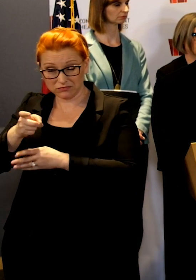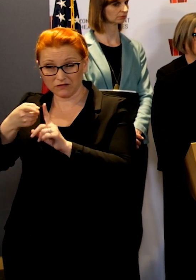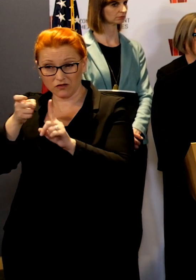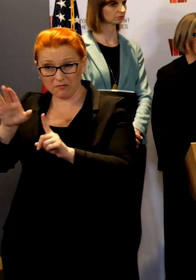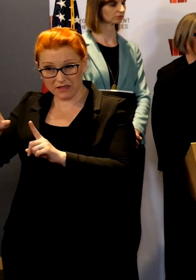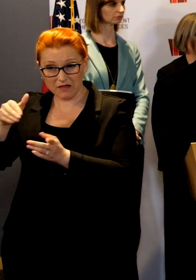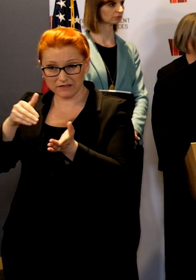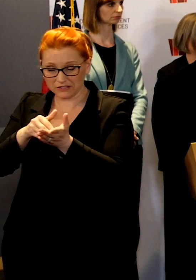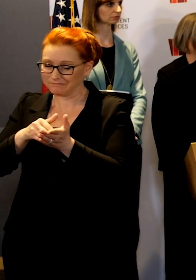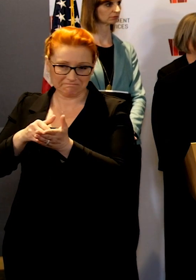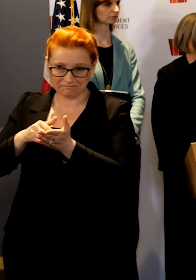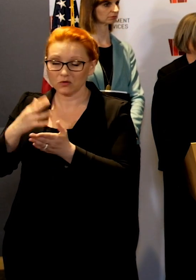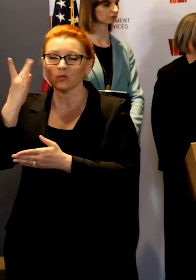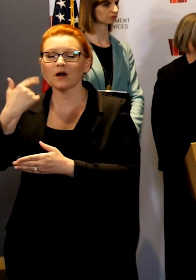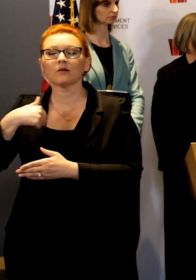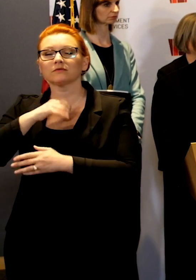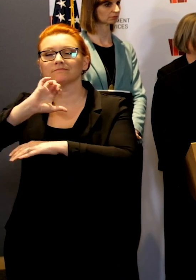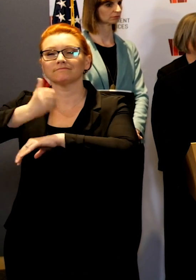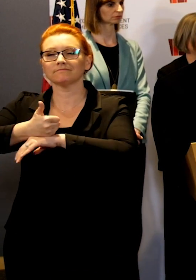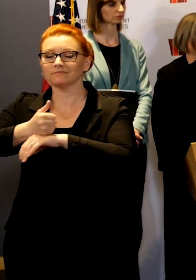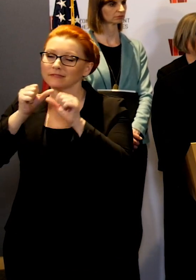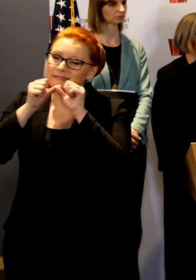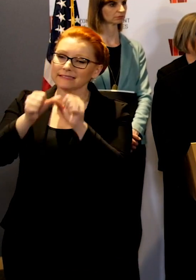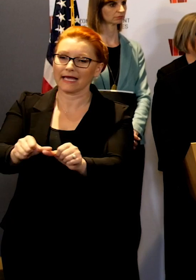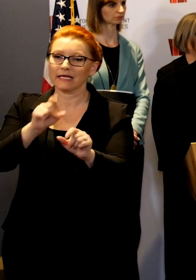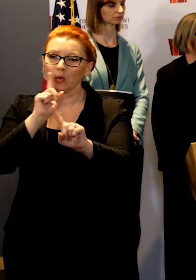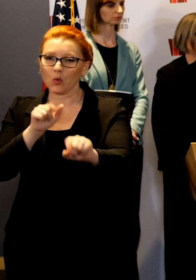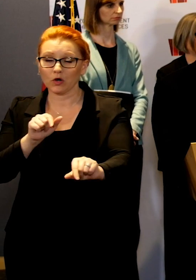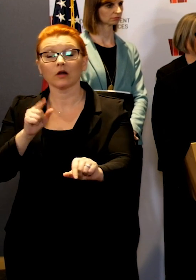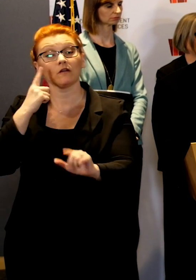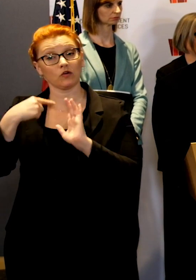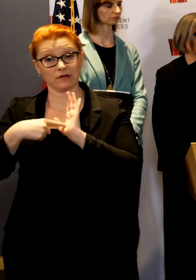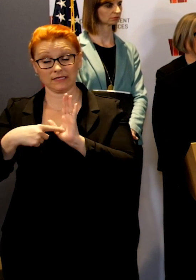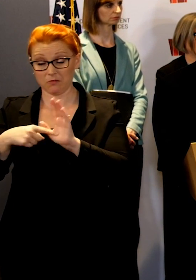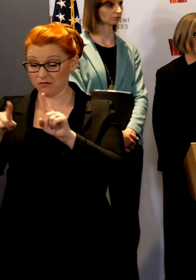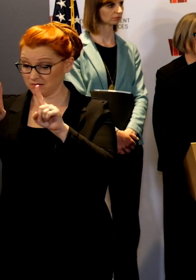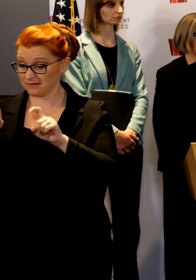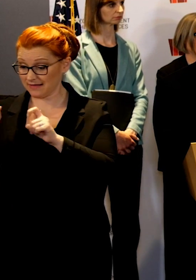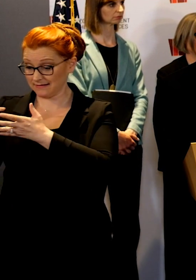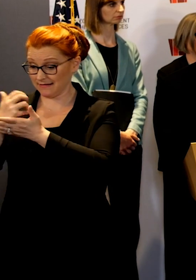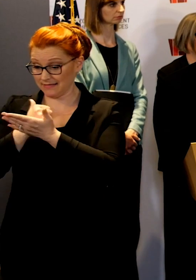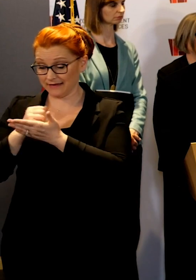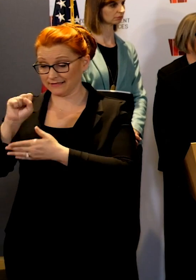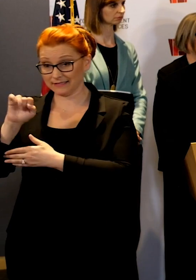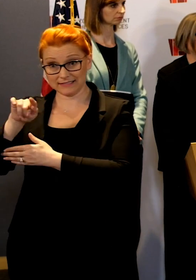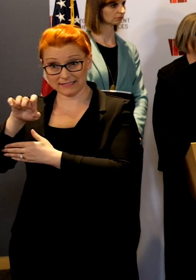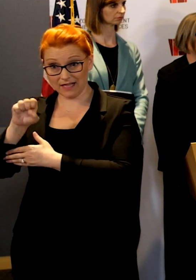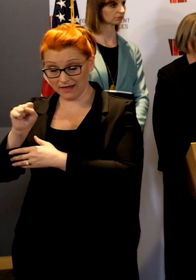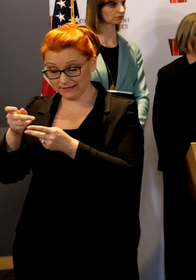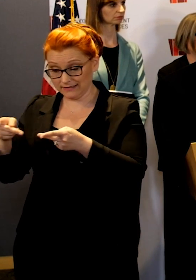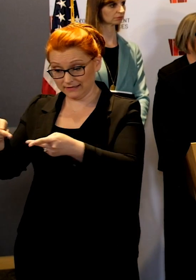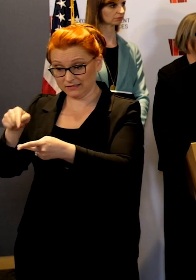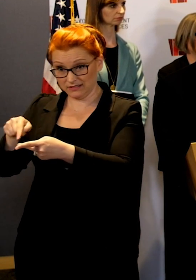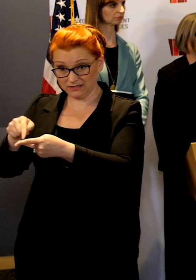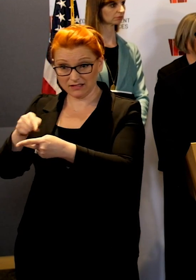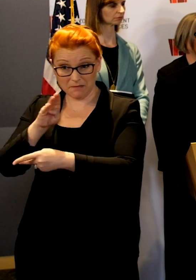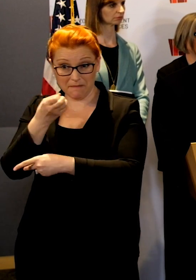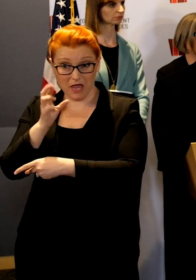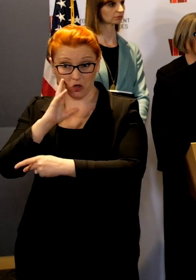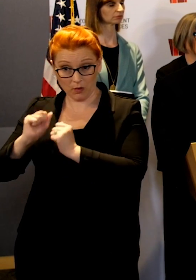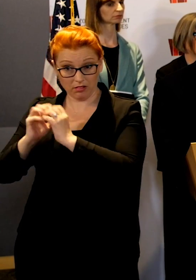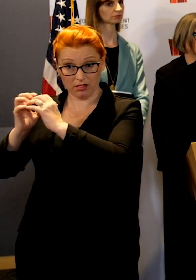statewide standing order. So if, for example, the testing collection sites that Banner will be standing up,